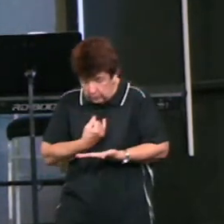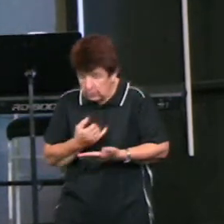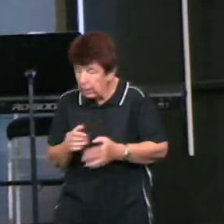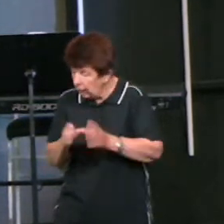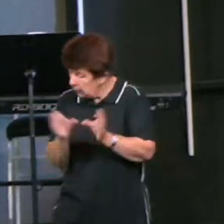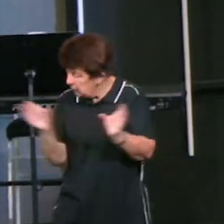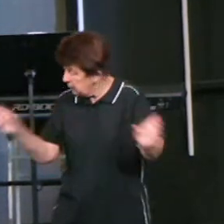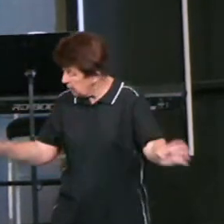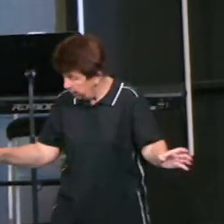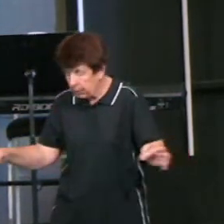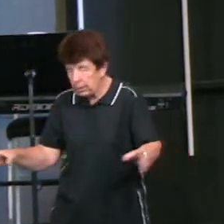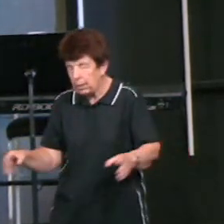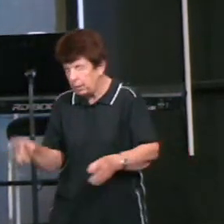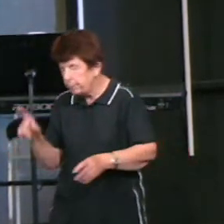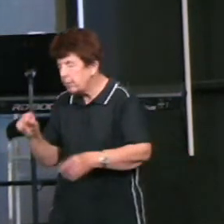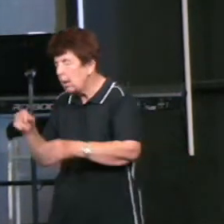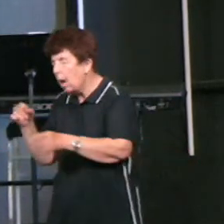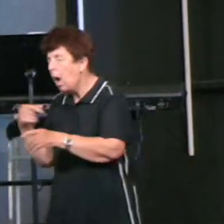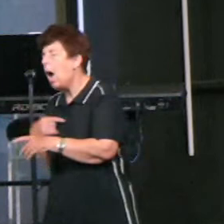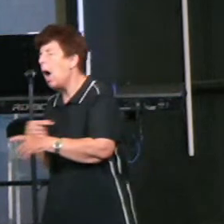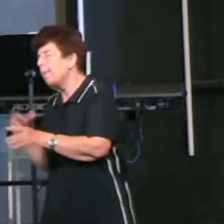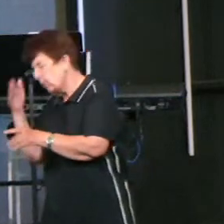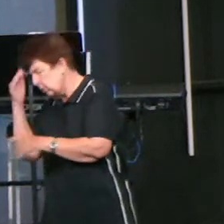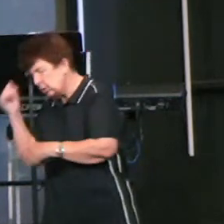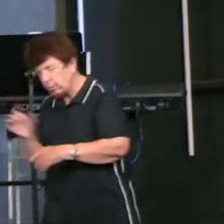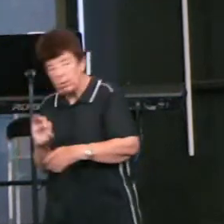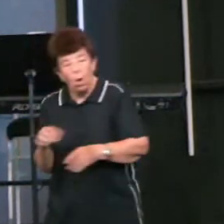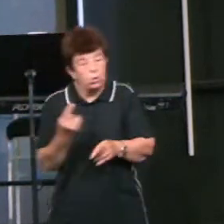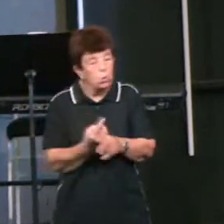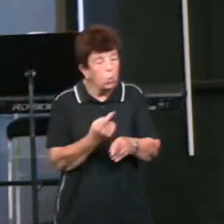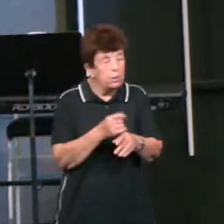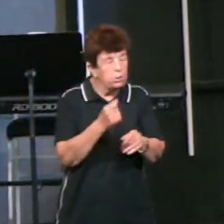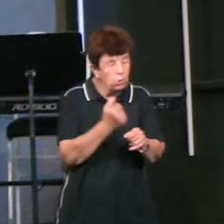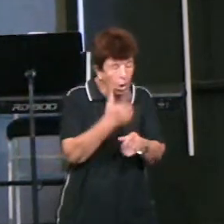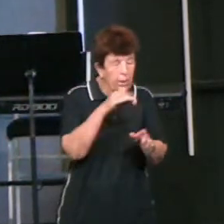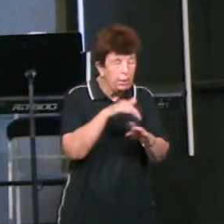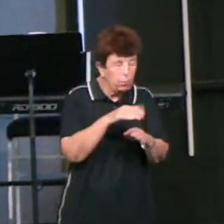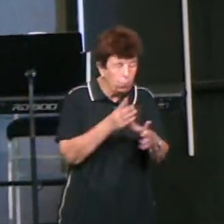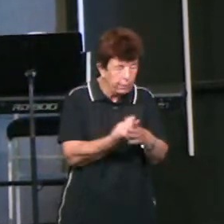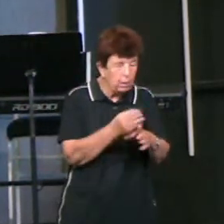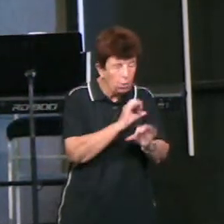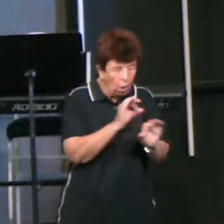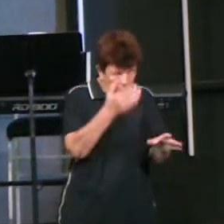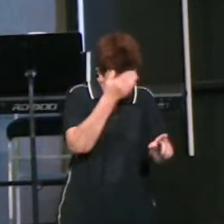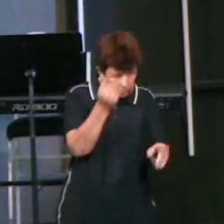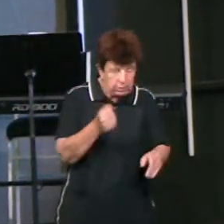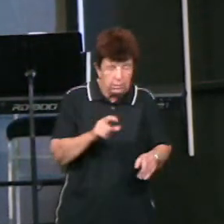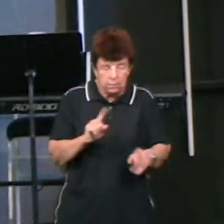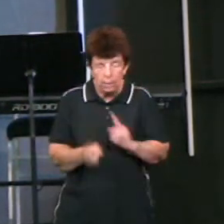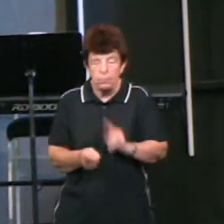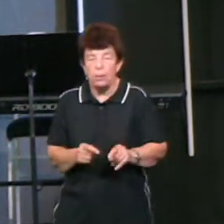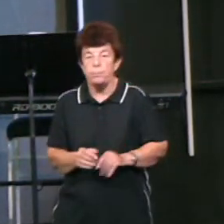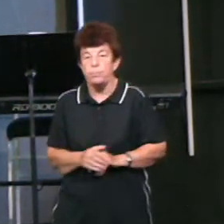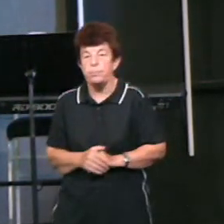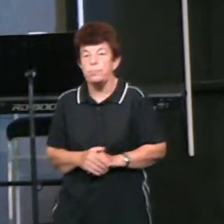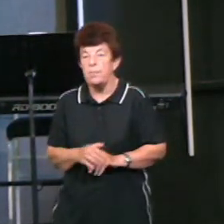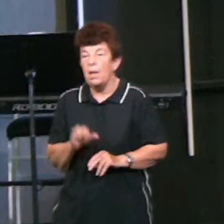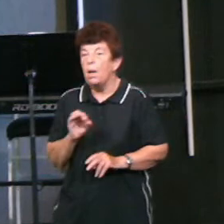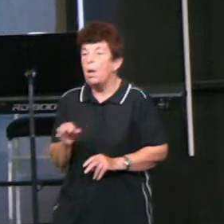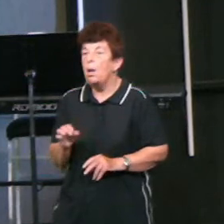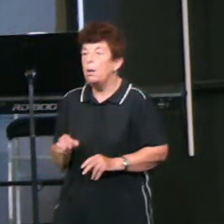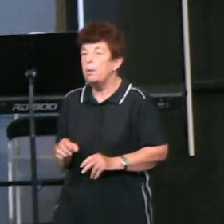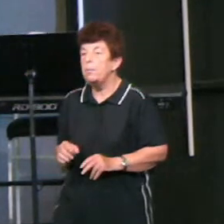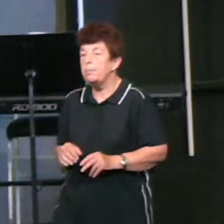declaring Christ as Christians, but not necessarily to the non-Christians? Are we guilty of pulling away, of not